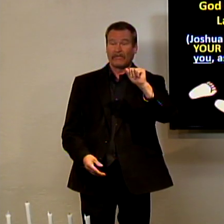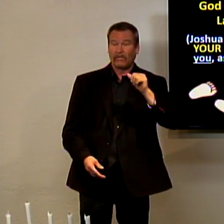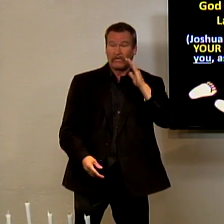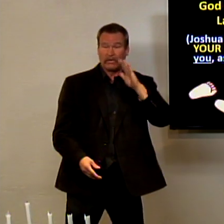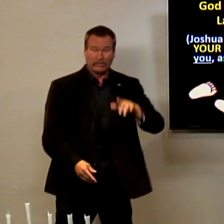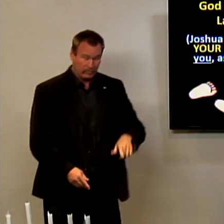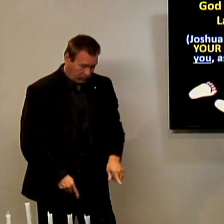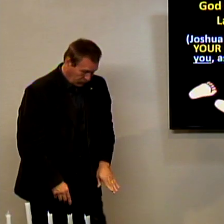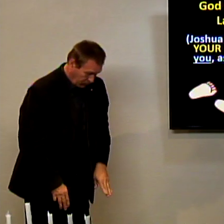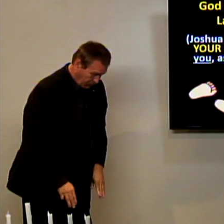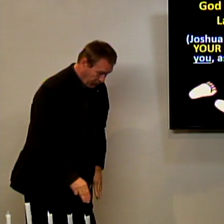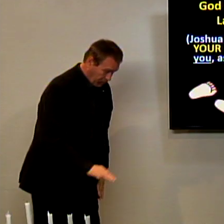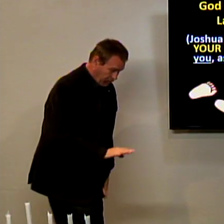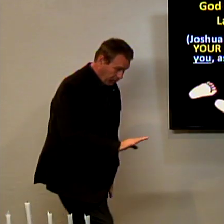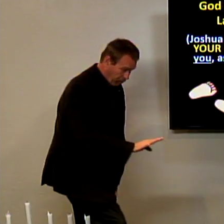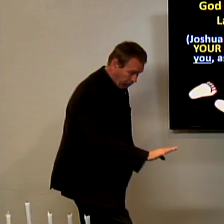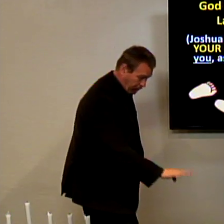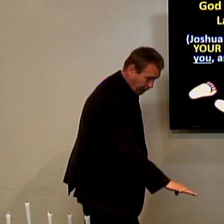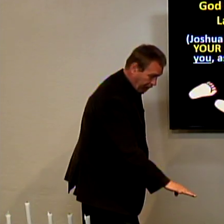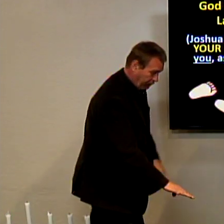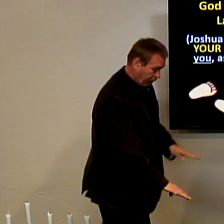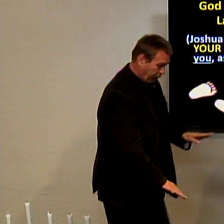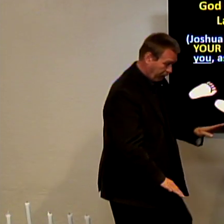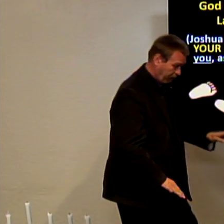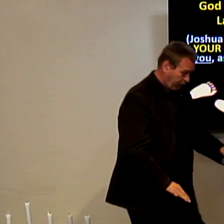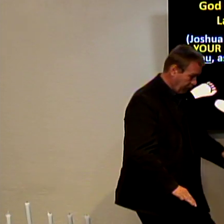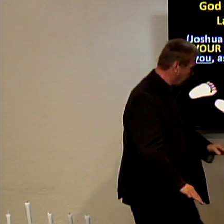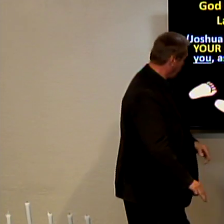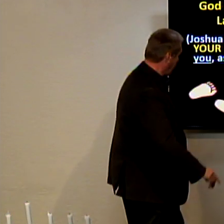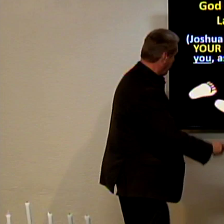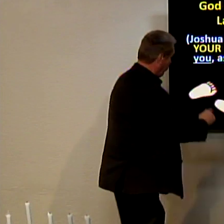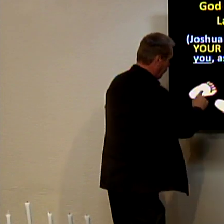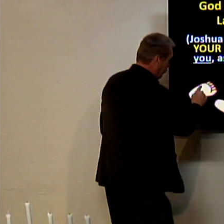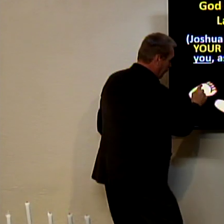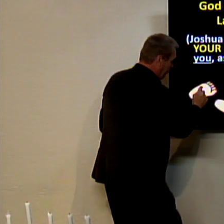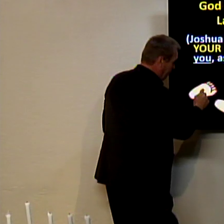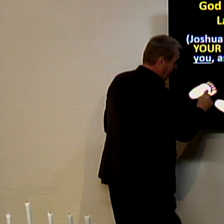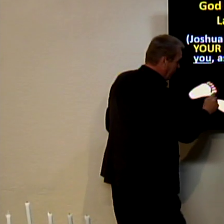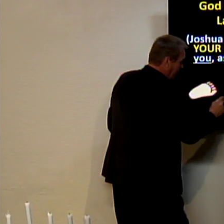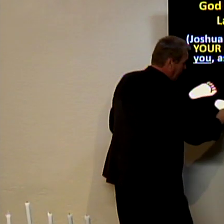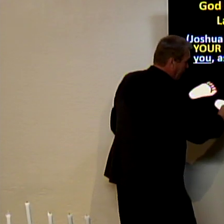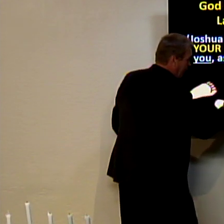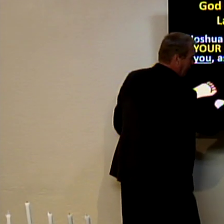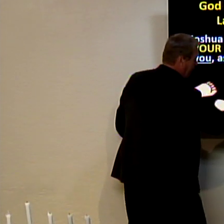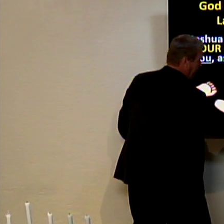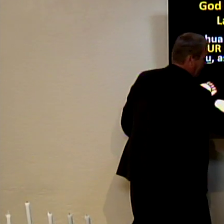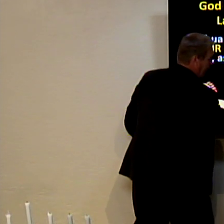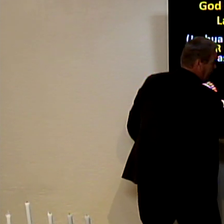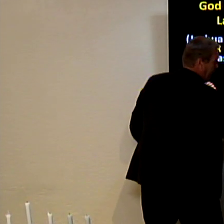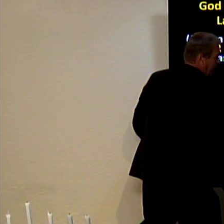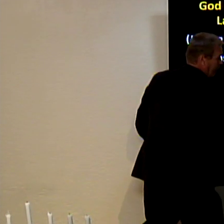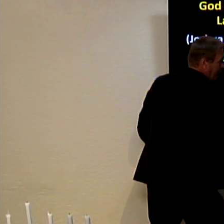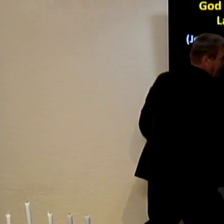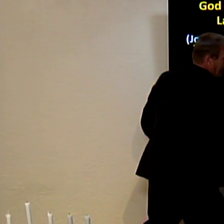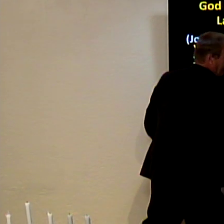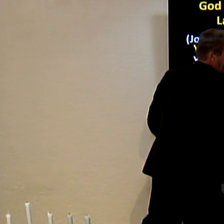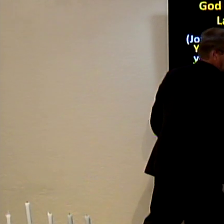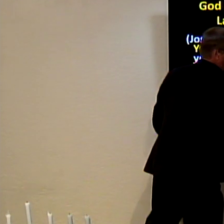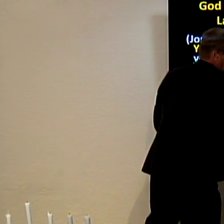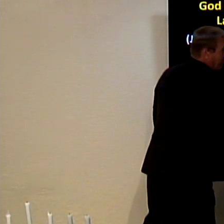it doesn't mean only, but it means the bottom of your foot. See these little footprints with the toes